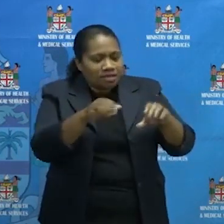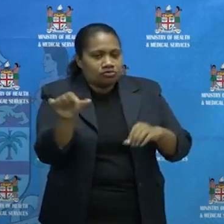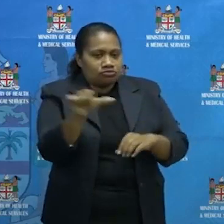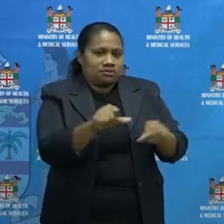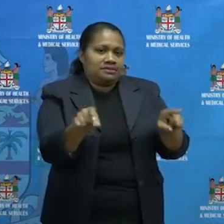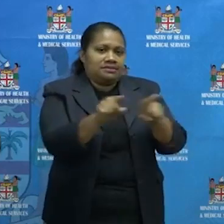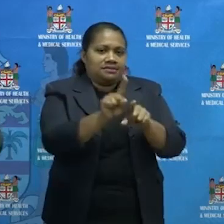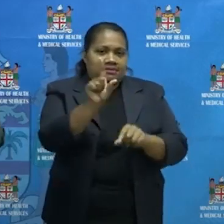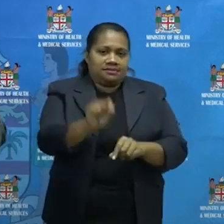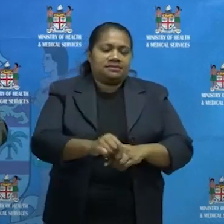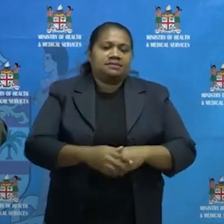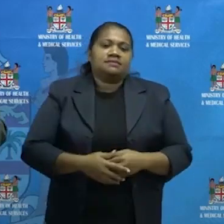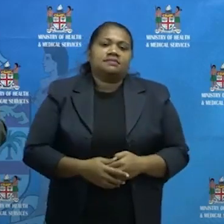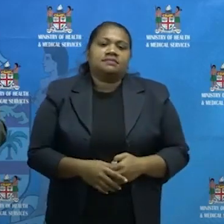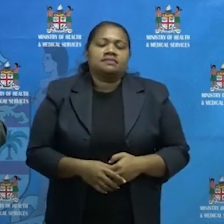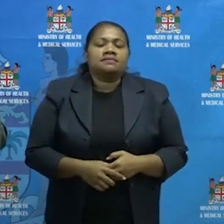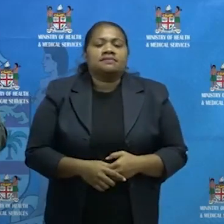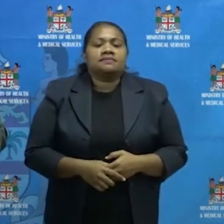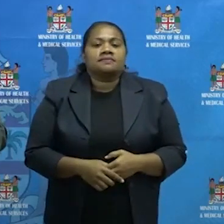We do